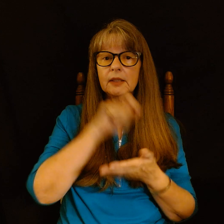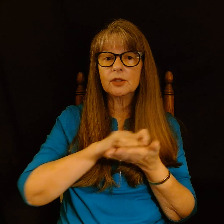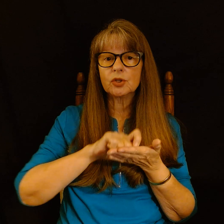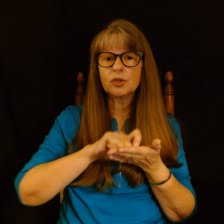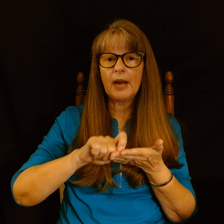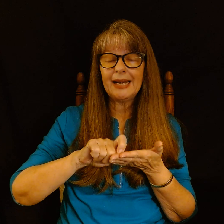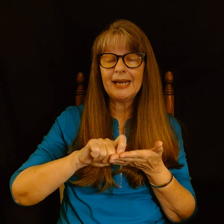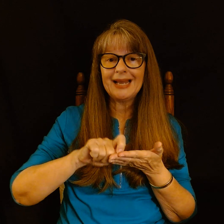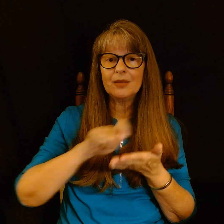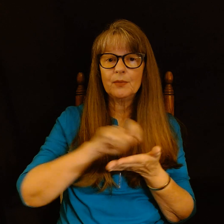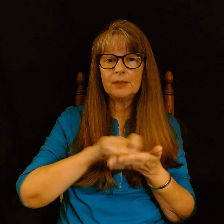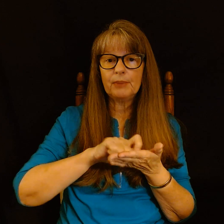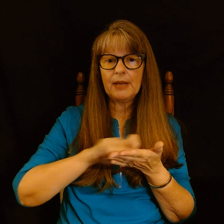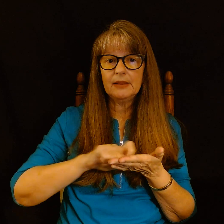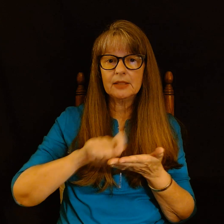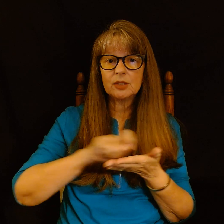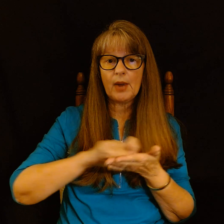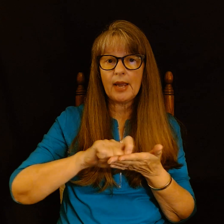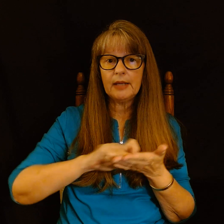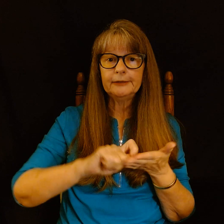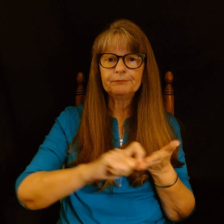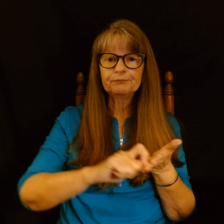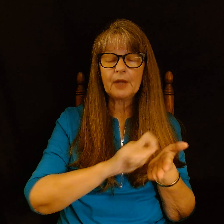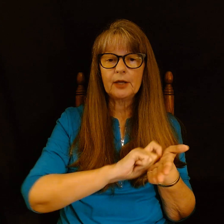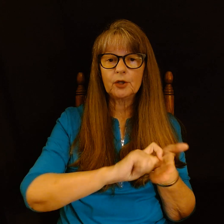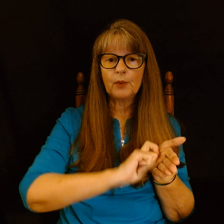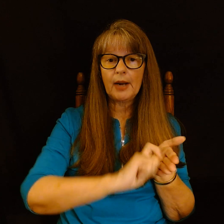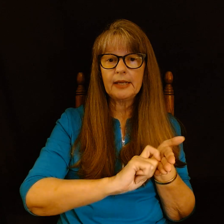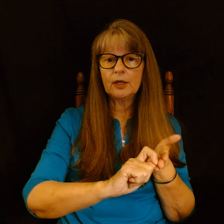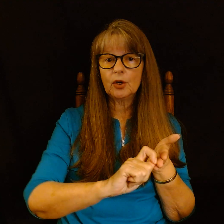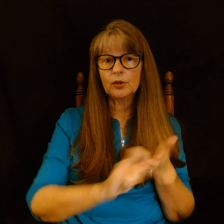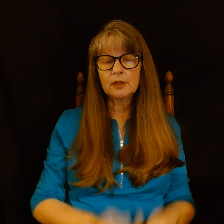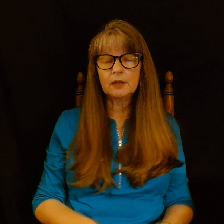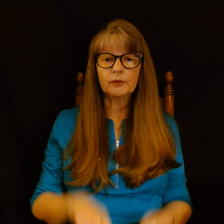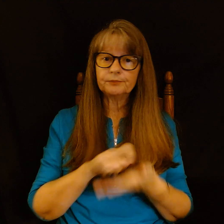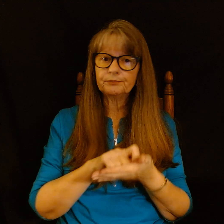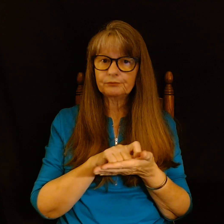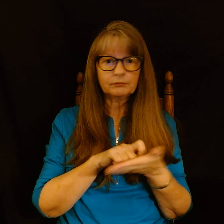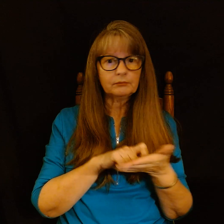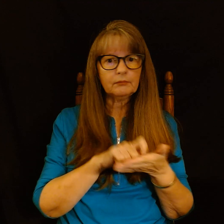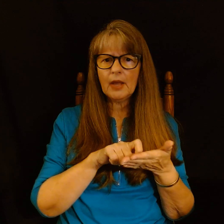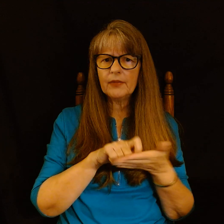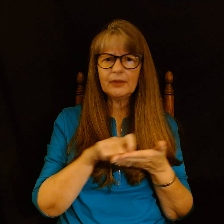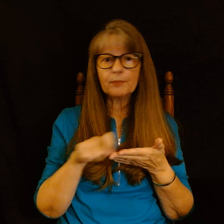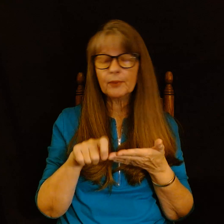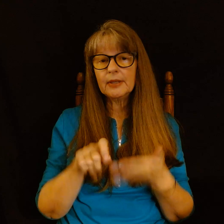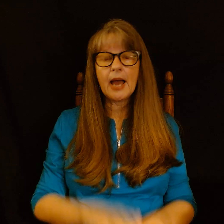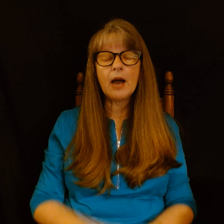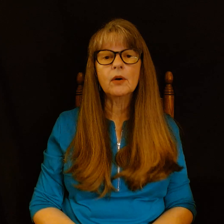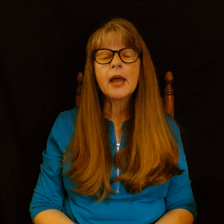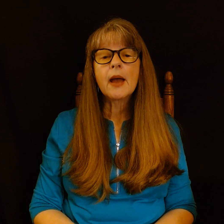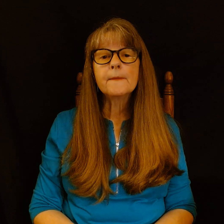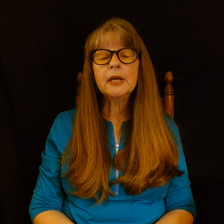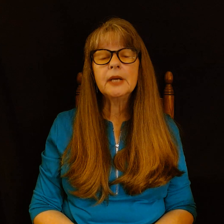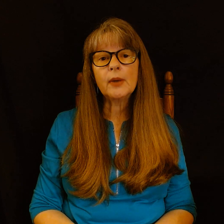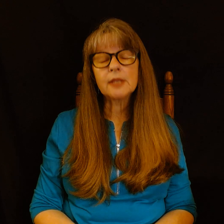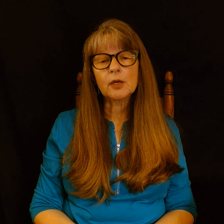start writing, and then we did pen this way, like you're writing in cursive, or I think they print now. But anyway,